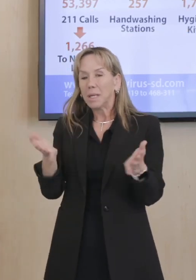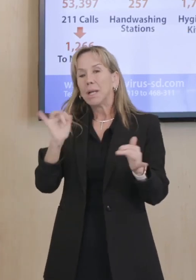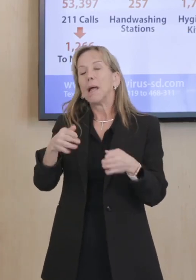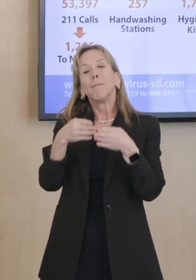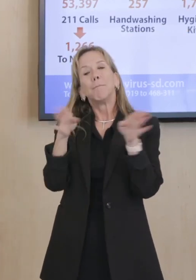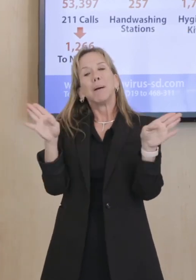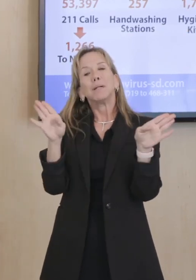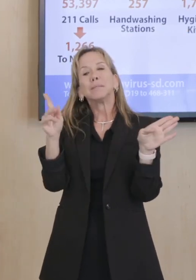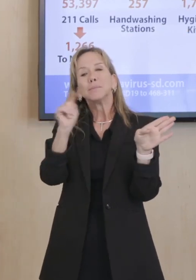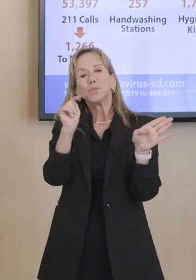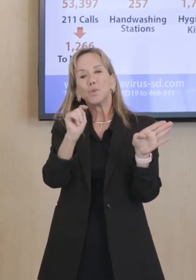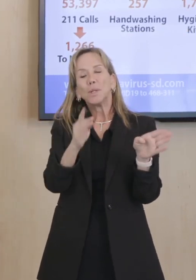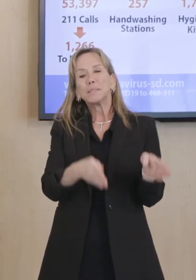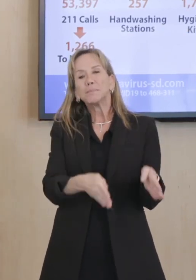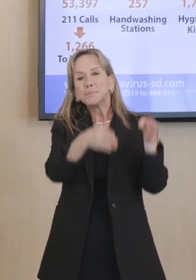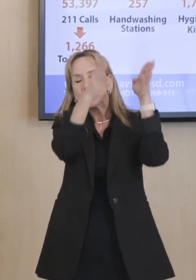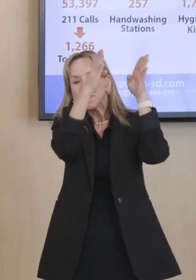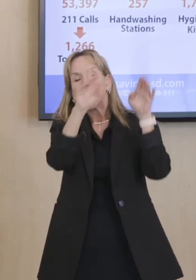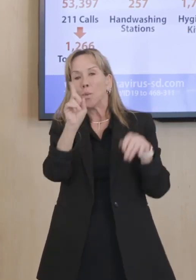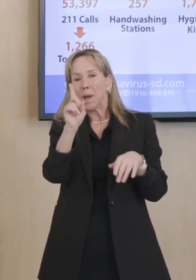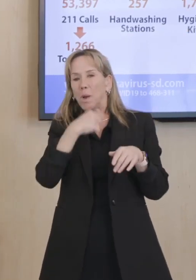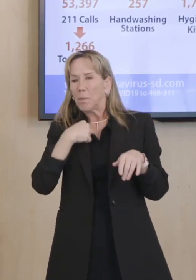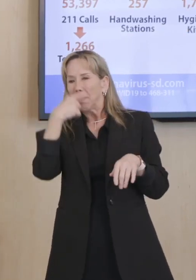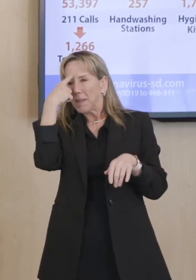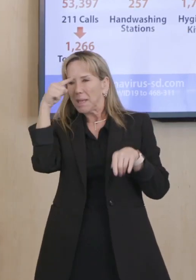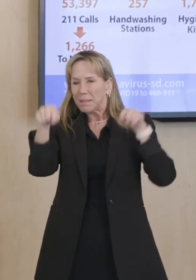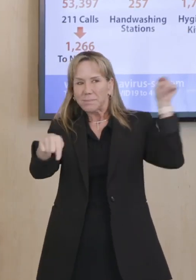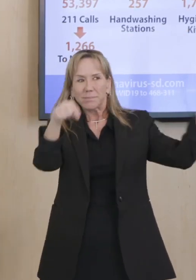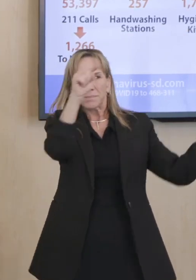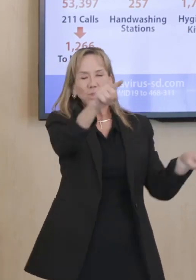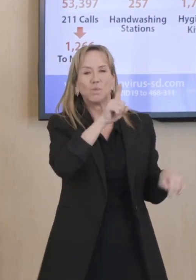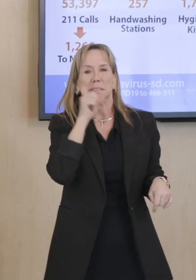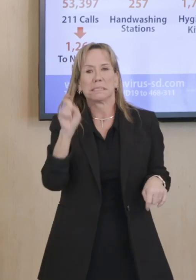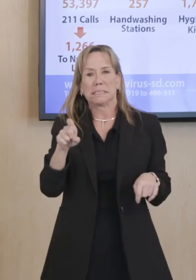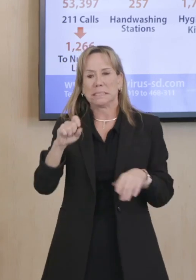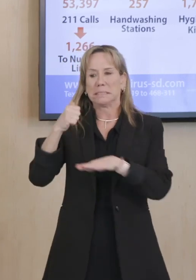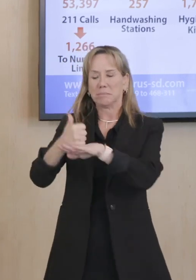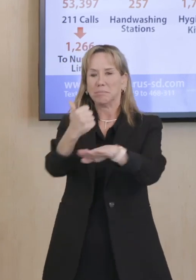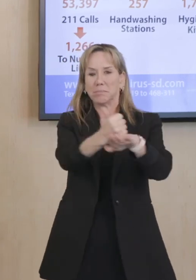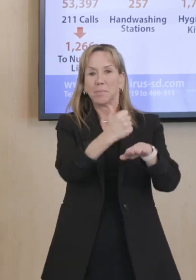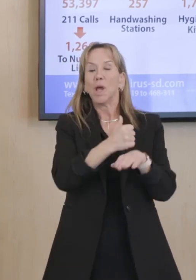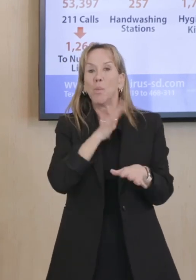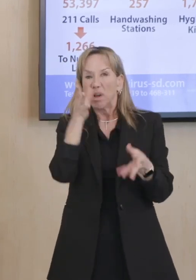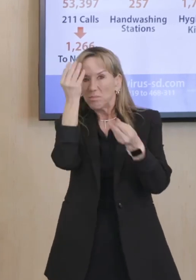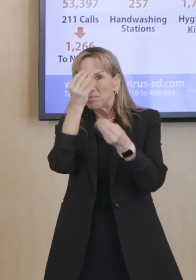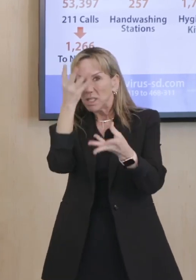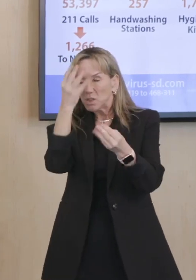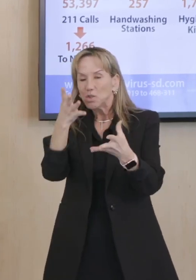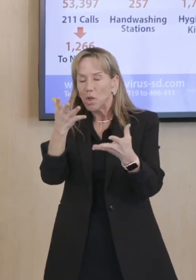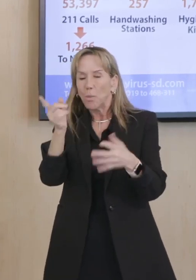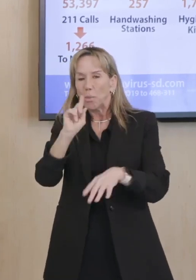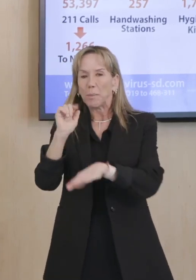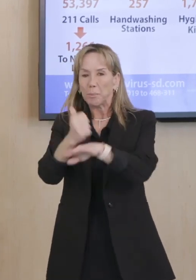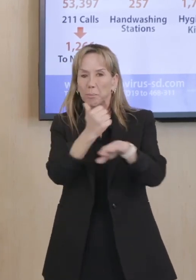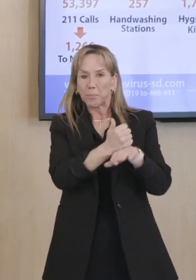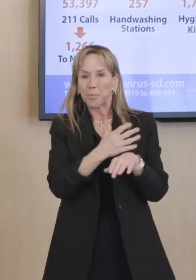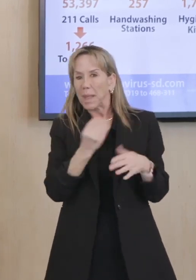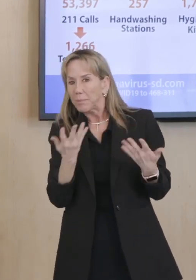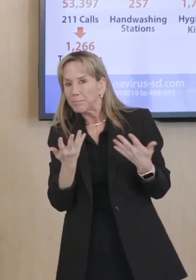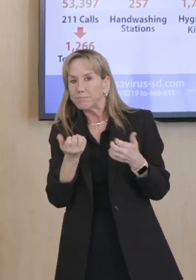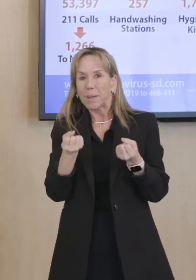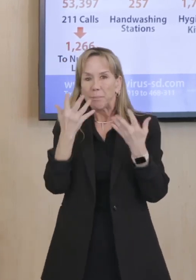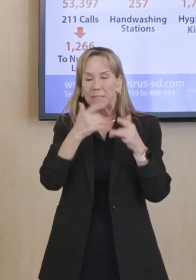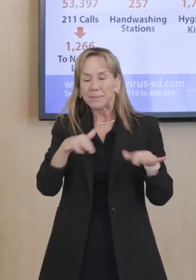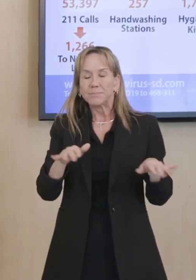toilets in areas where we think that there is a need, and we will keep you posted on the progress of each of